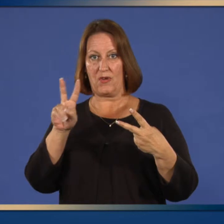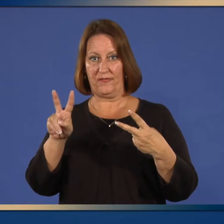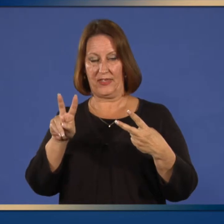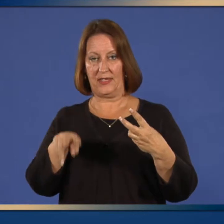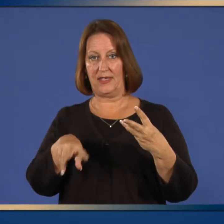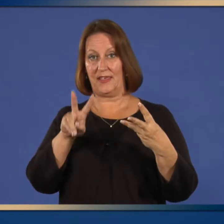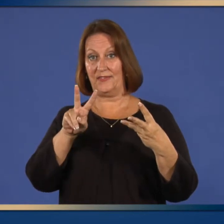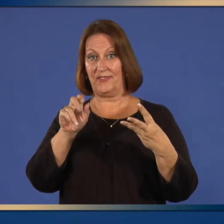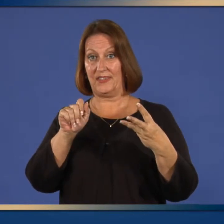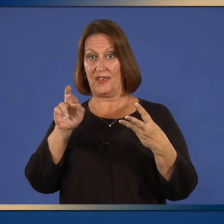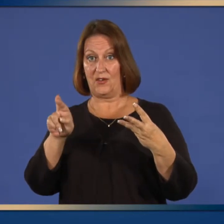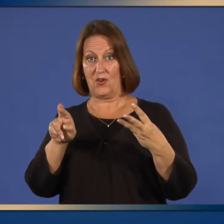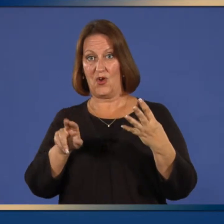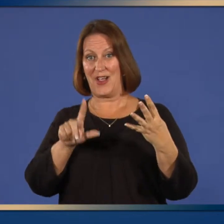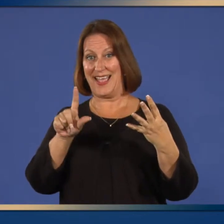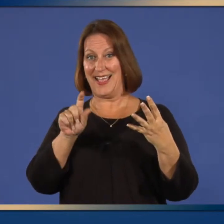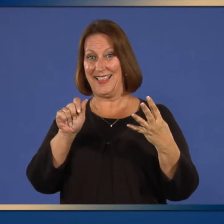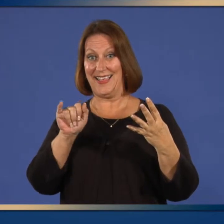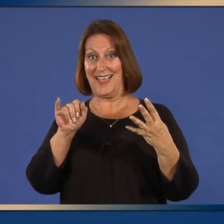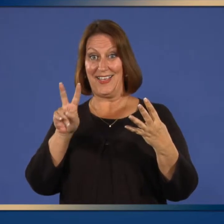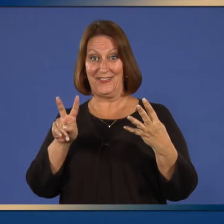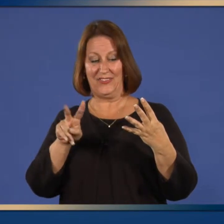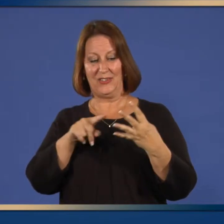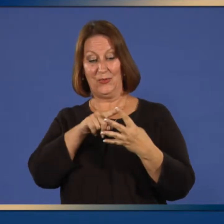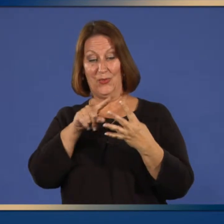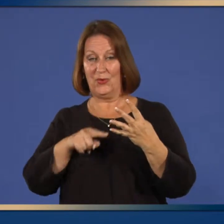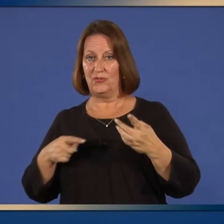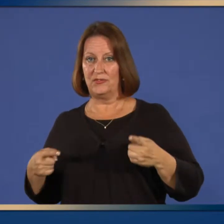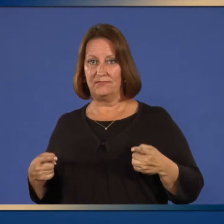varicella, and LAIV,